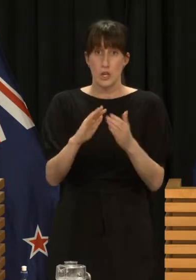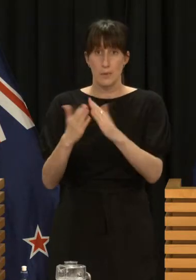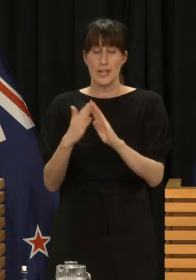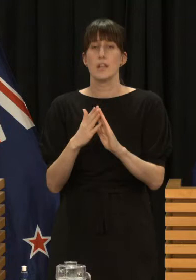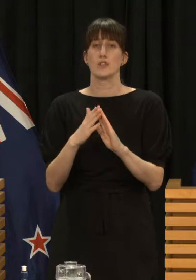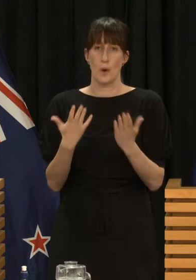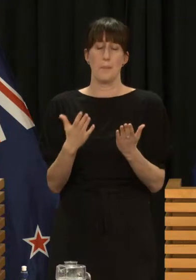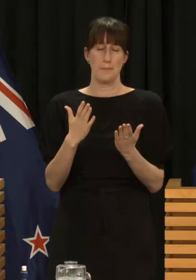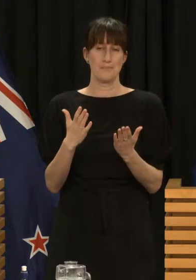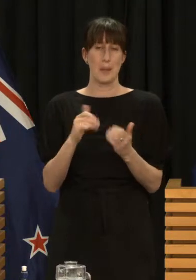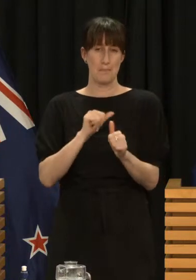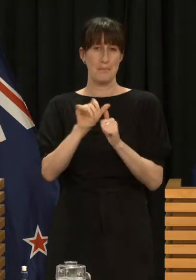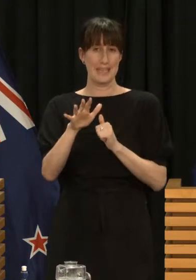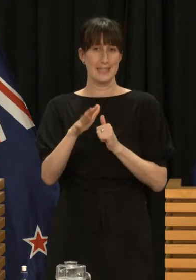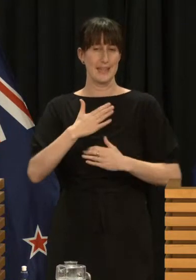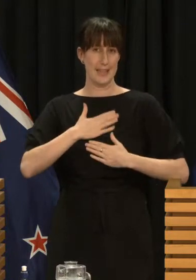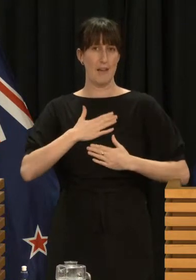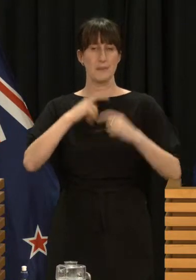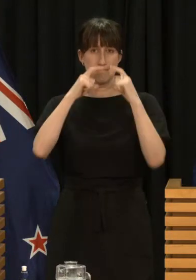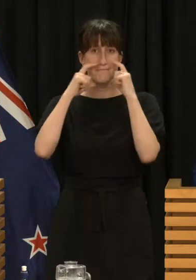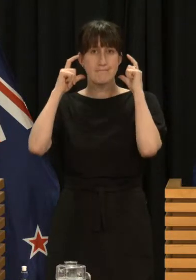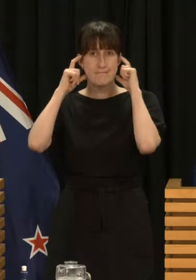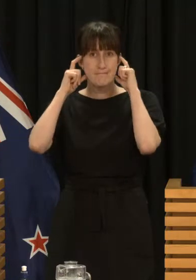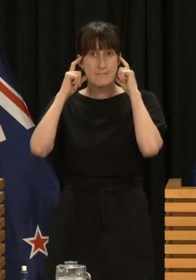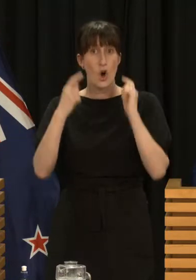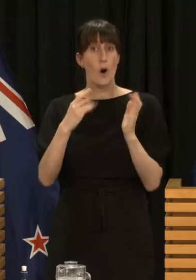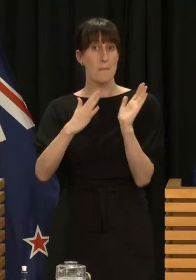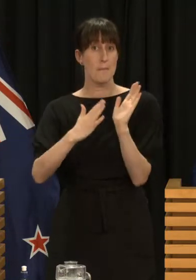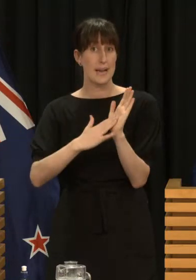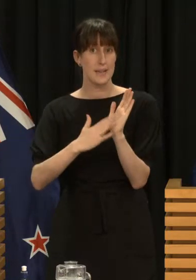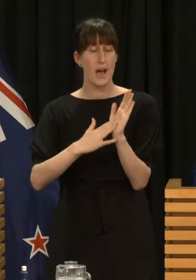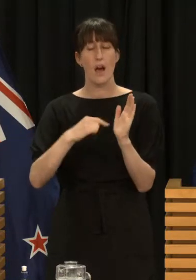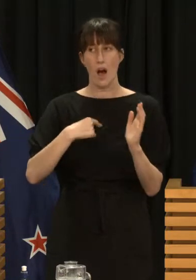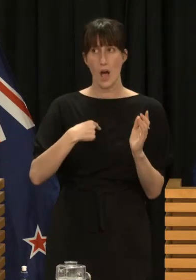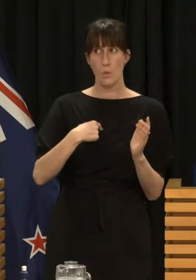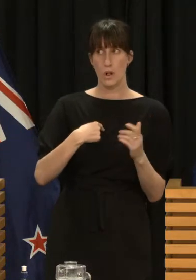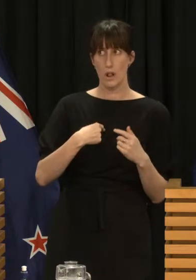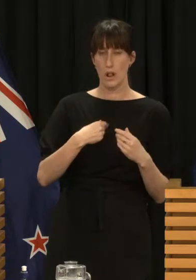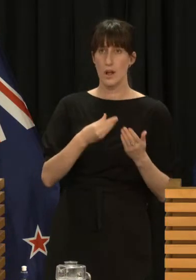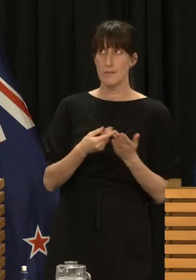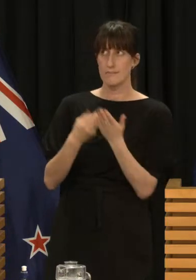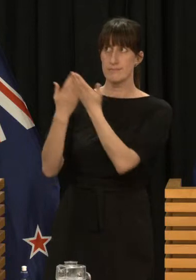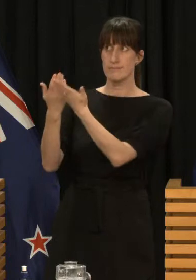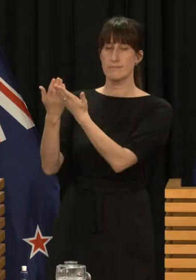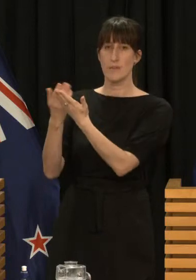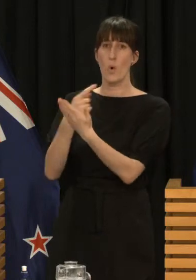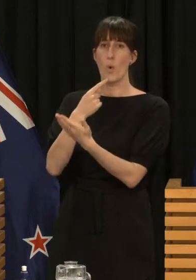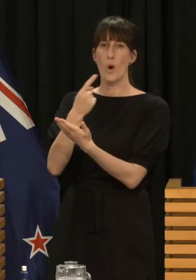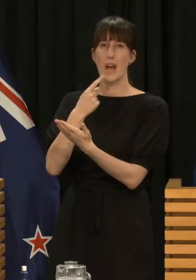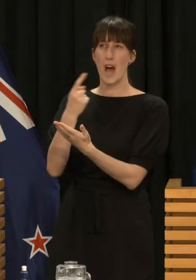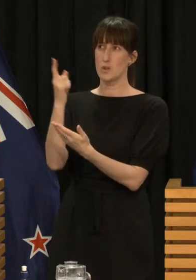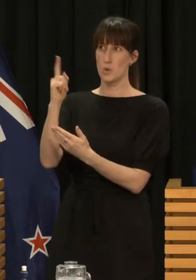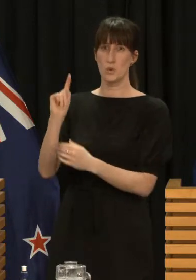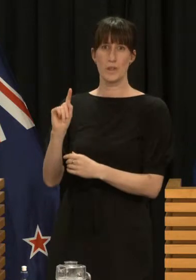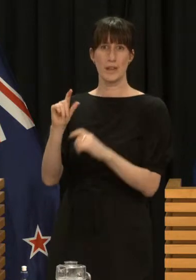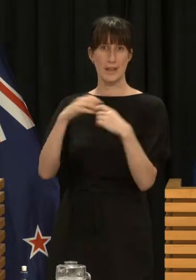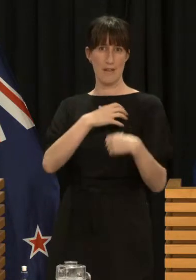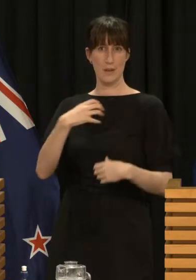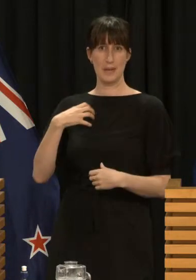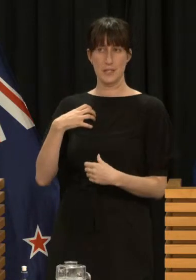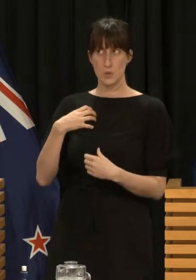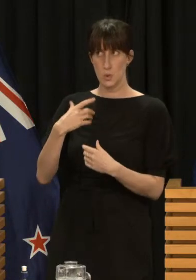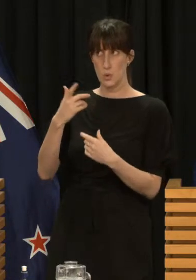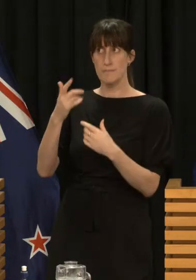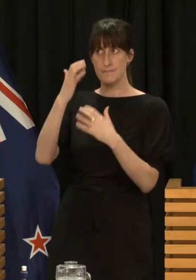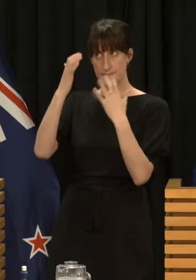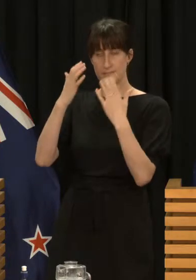health order to make mask use on public transport within the Auckland region mandatory on an ongoing basis.